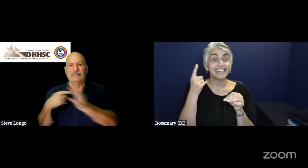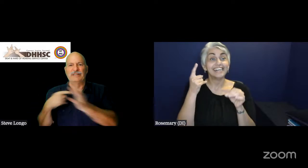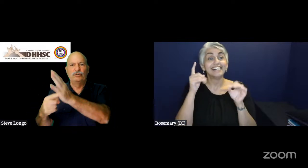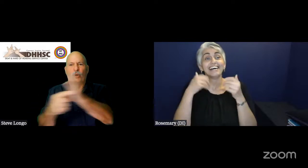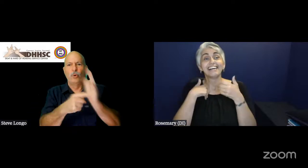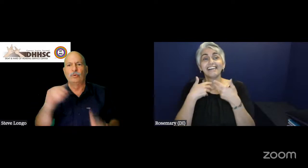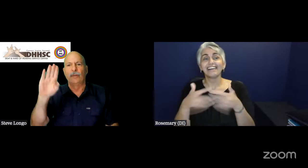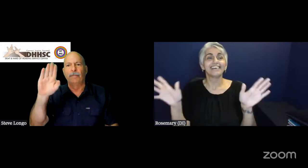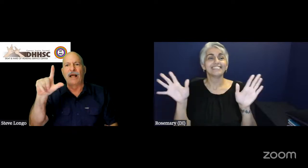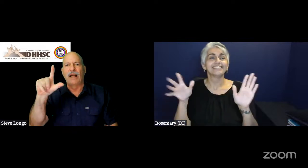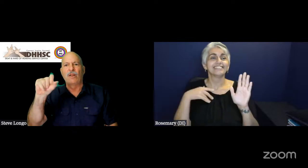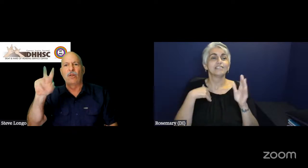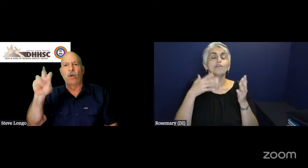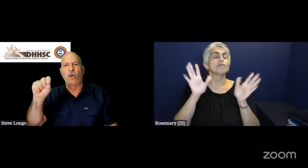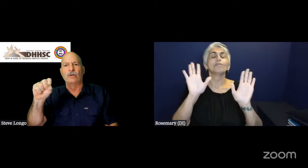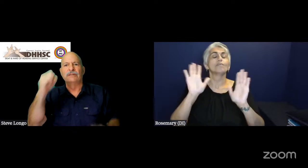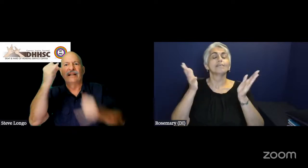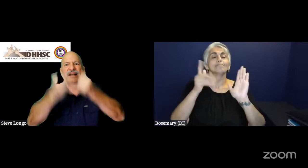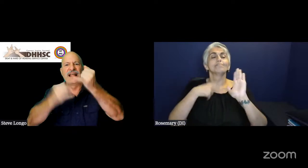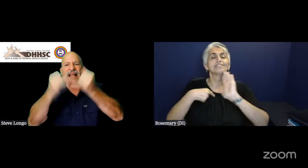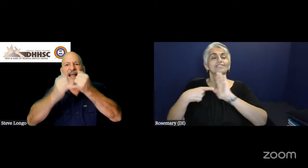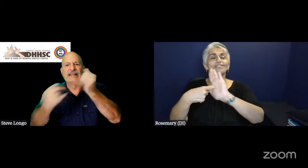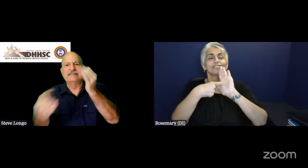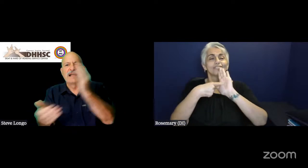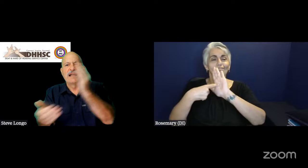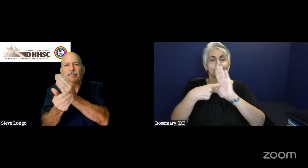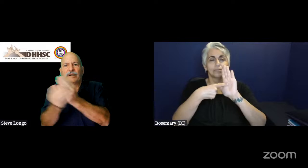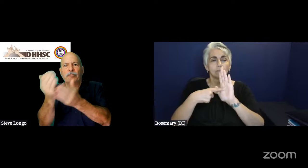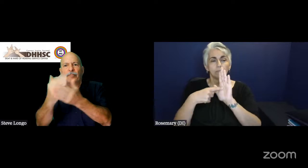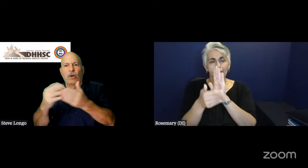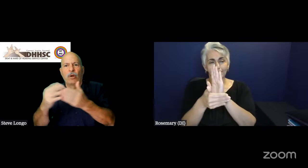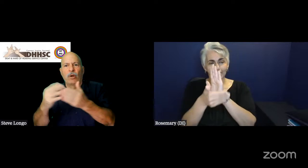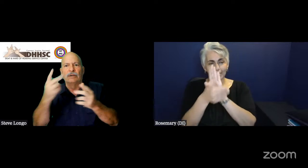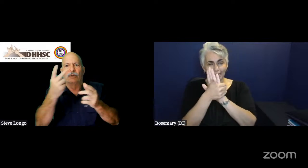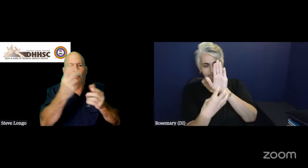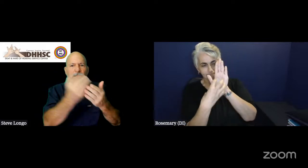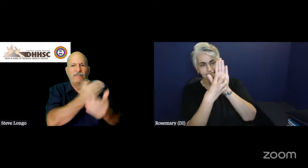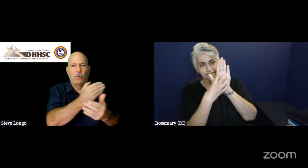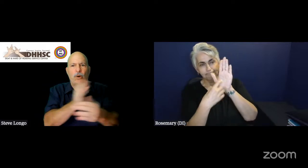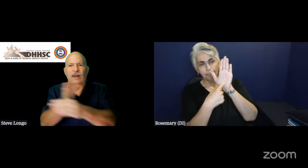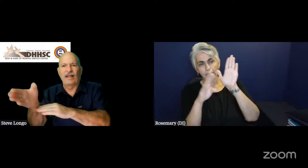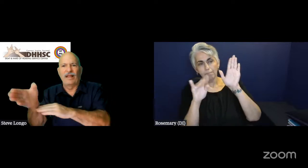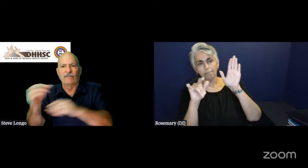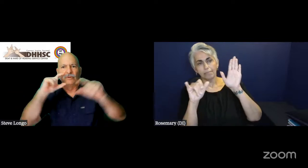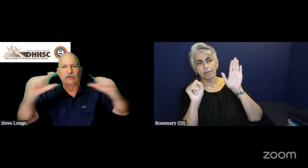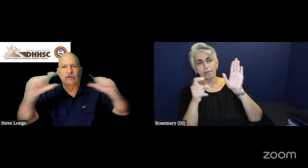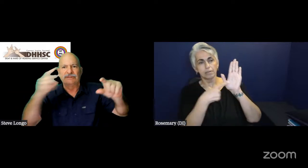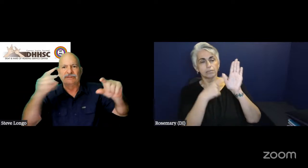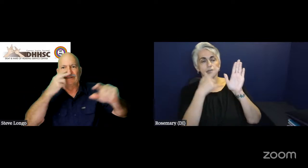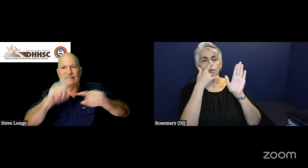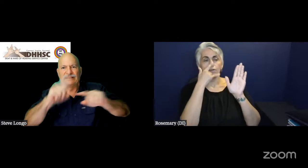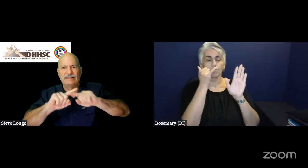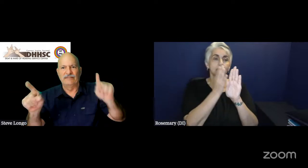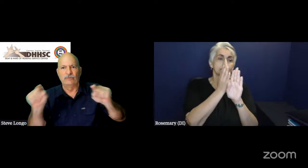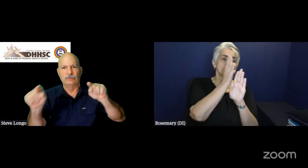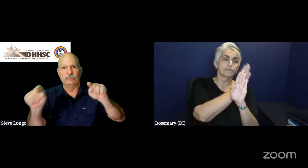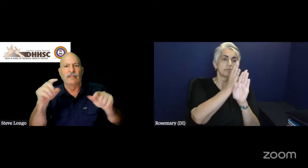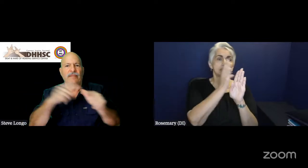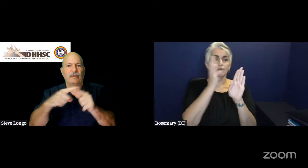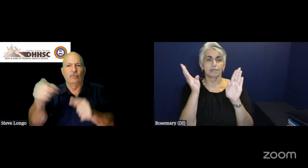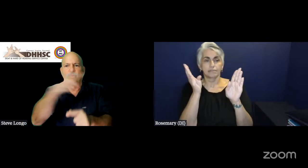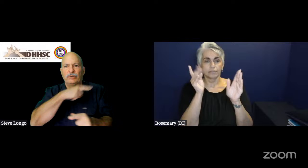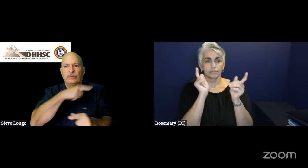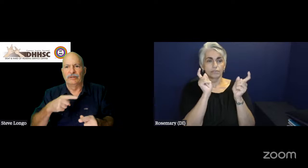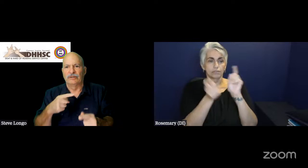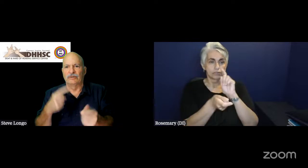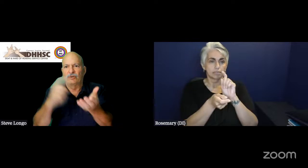That was an important one. Oh no, let me show you the amendment to the